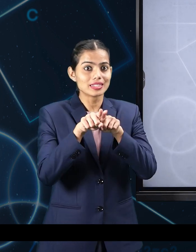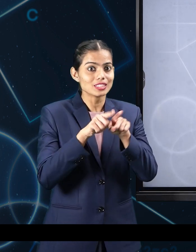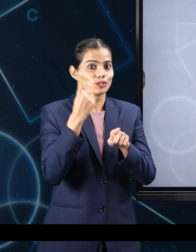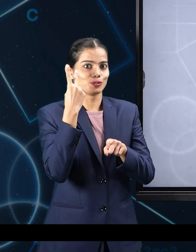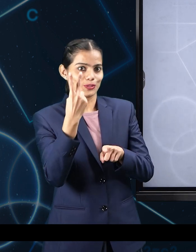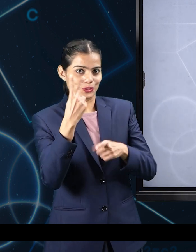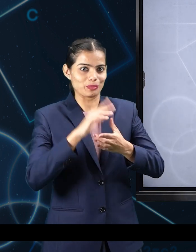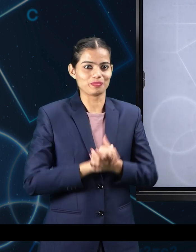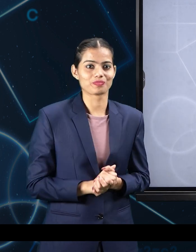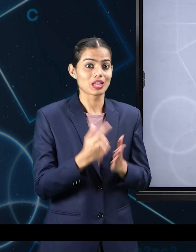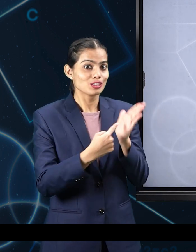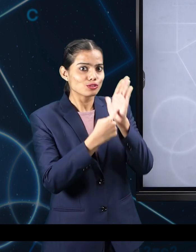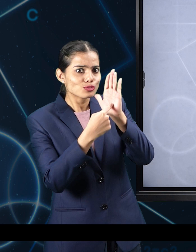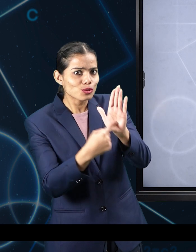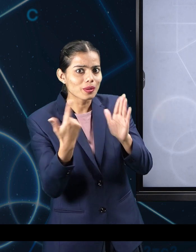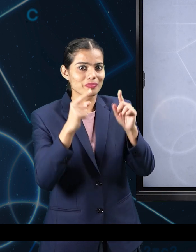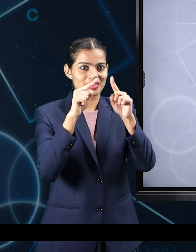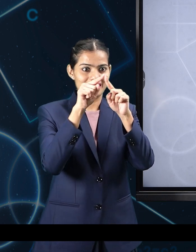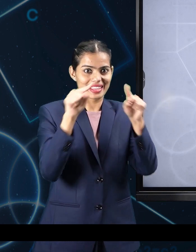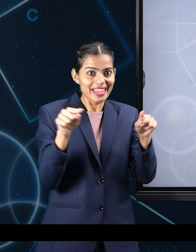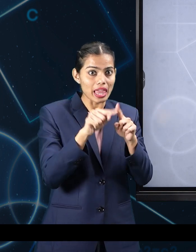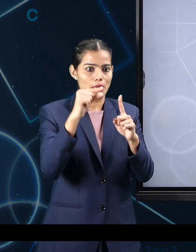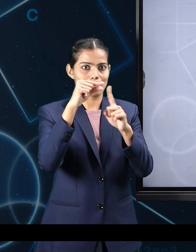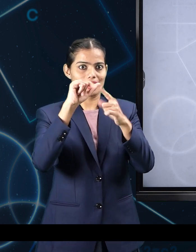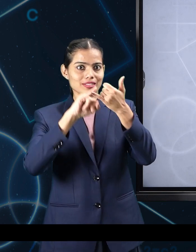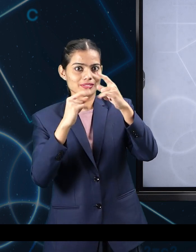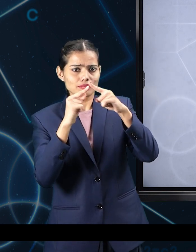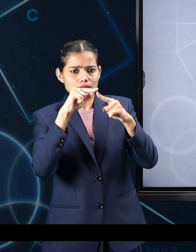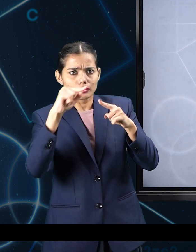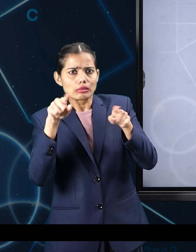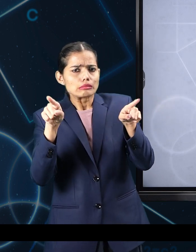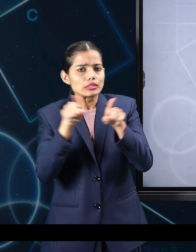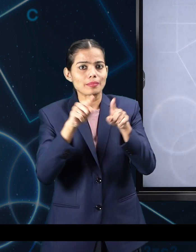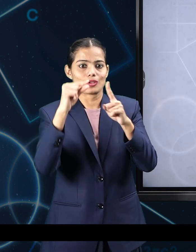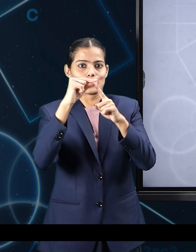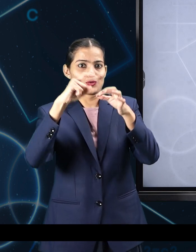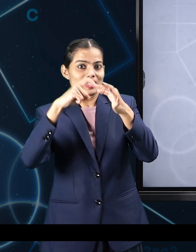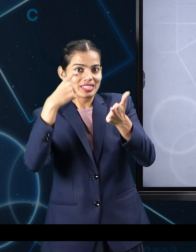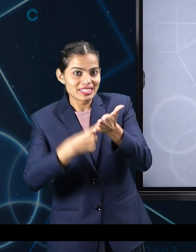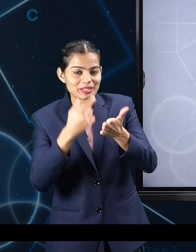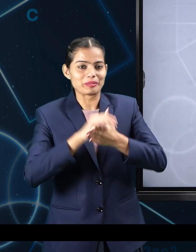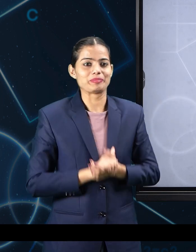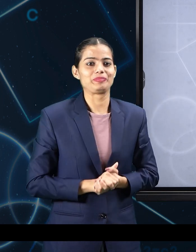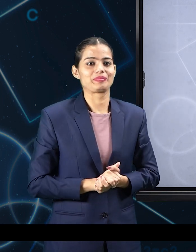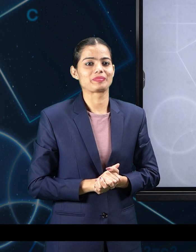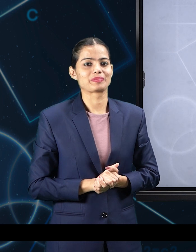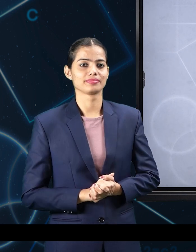Example 2, show that triangle P s t similar to triangle P q r.